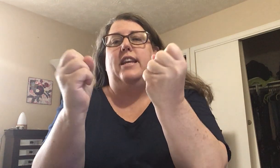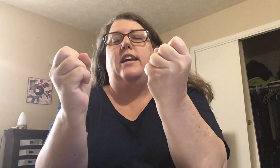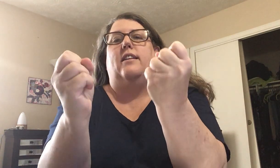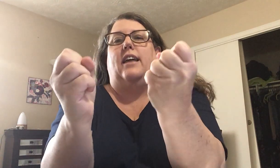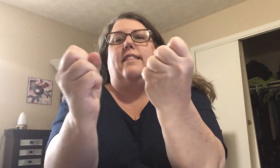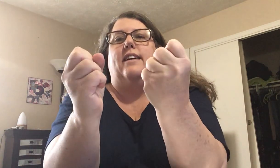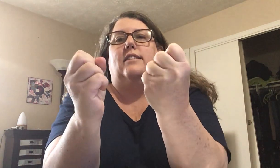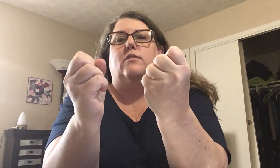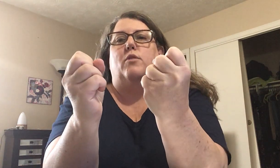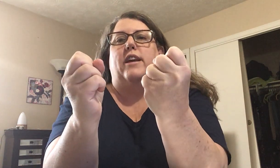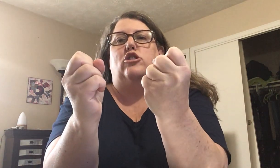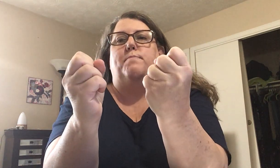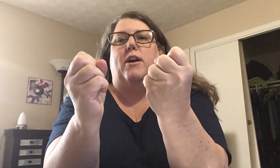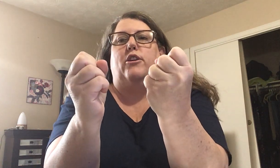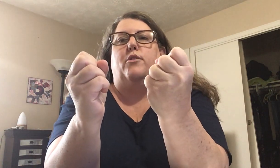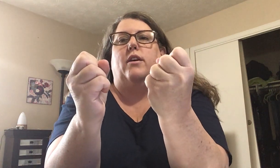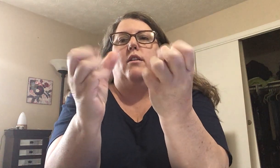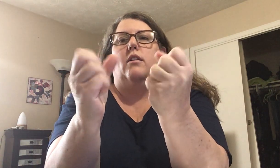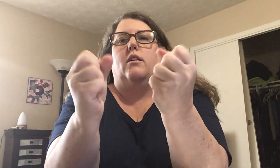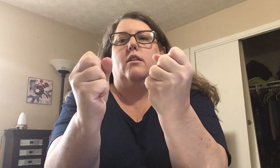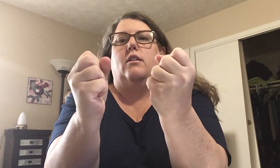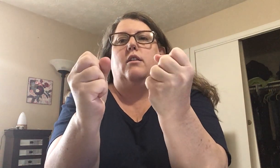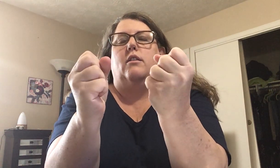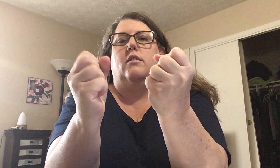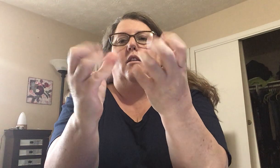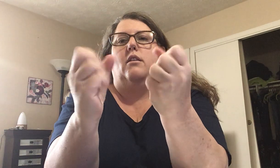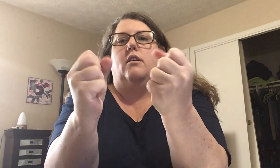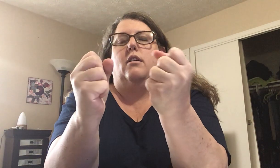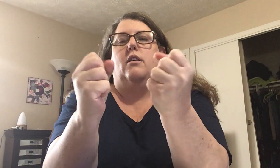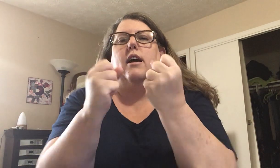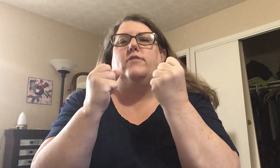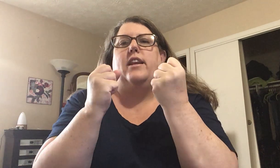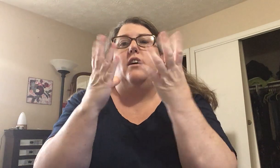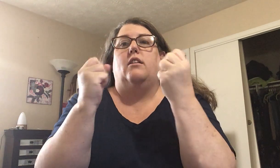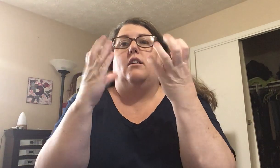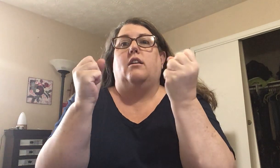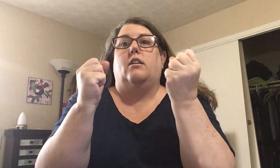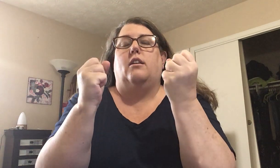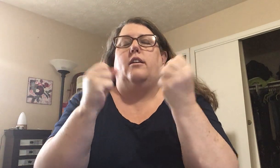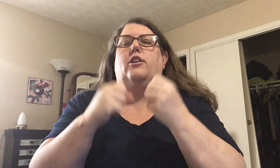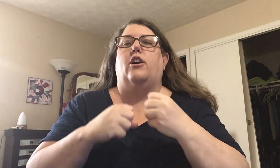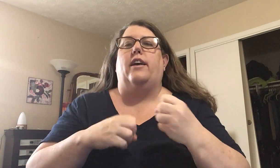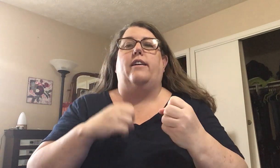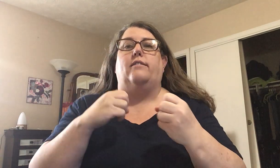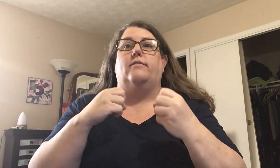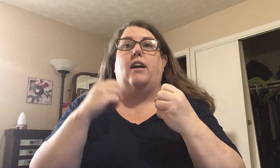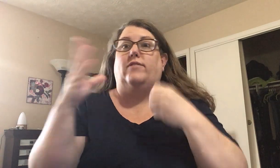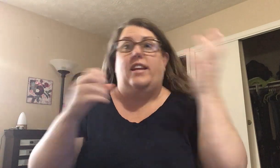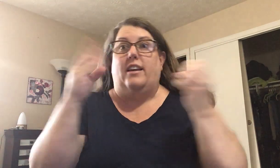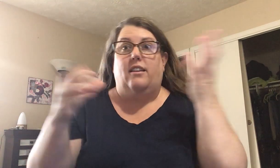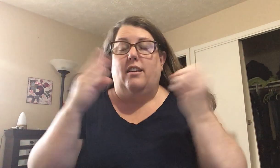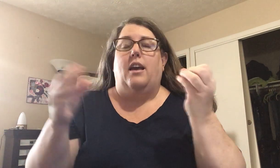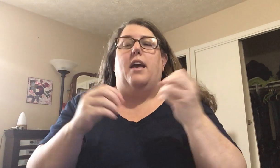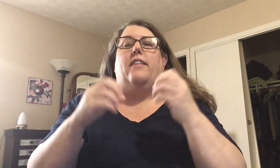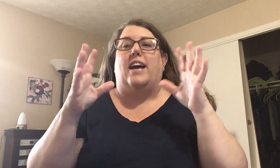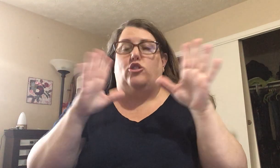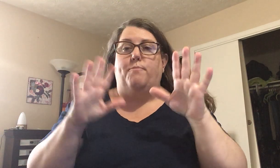it like this, where they just barely do it. I've seen it, and I've seen it. That's